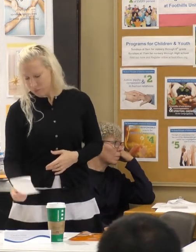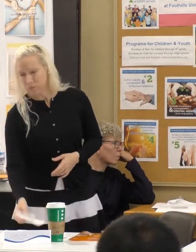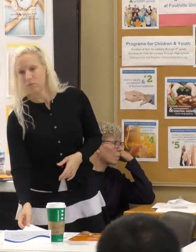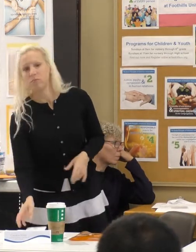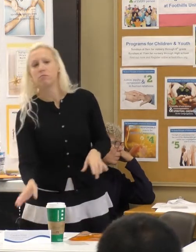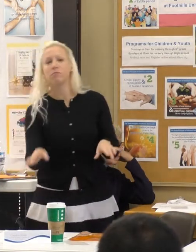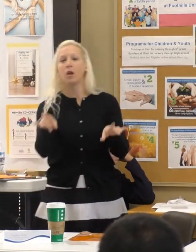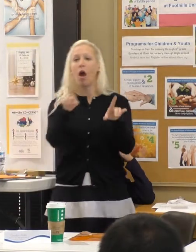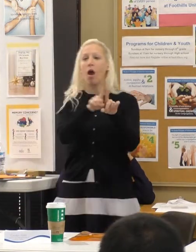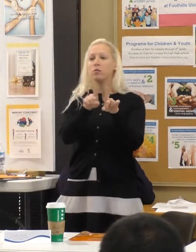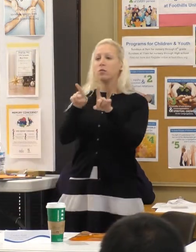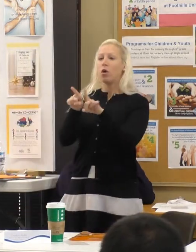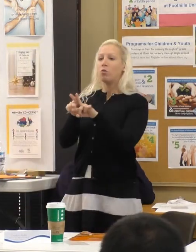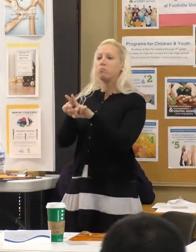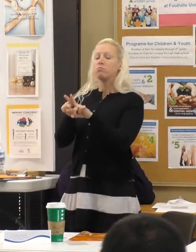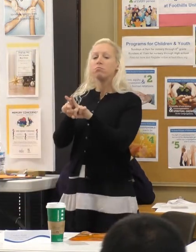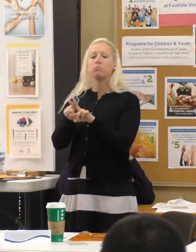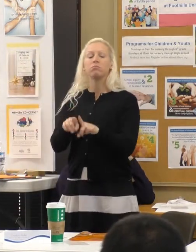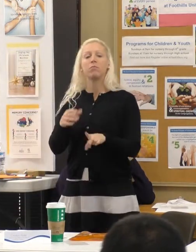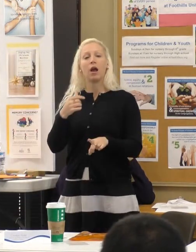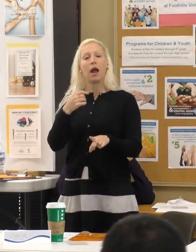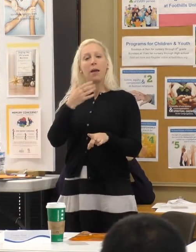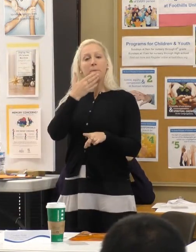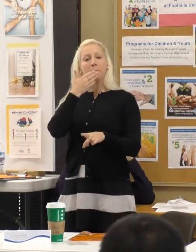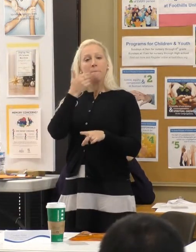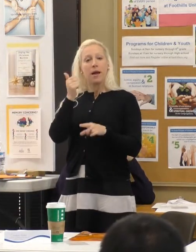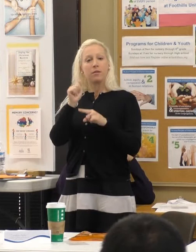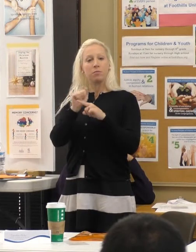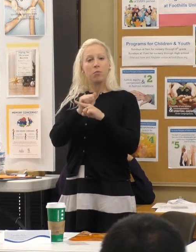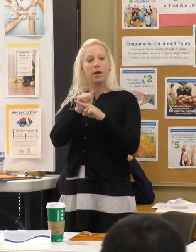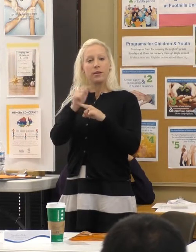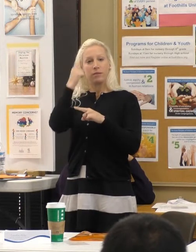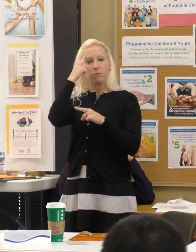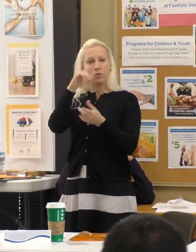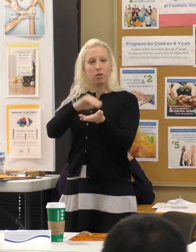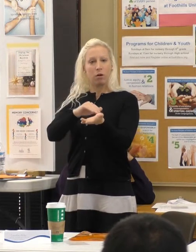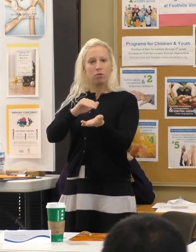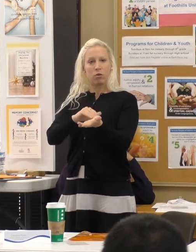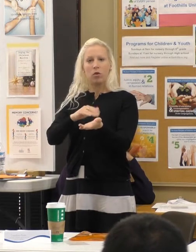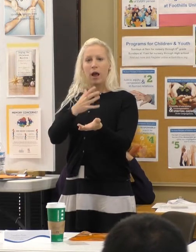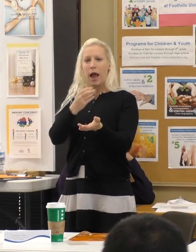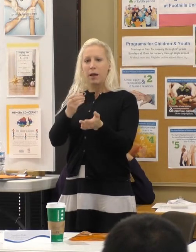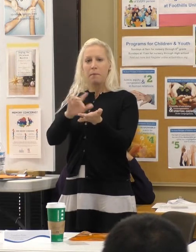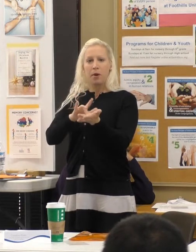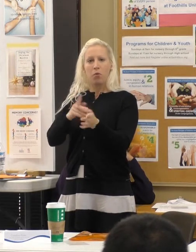written communication, and therefore can create some misunderstandings.